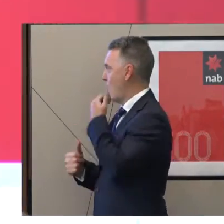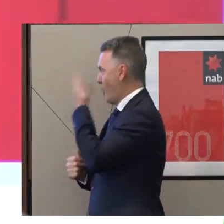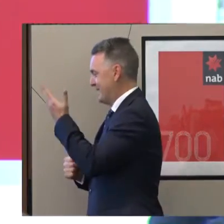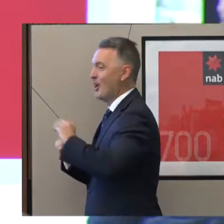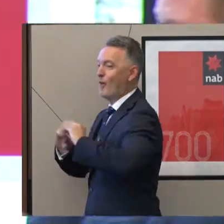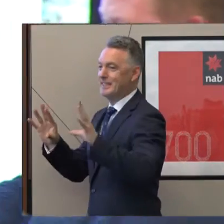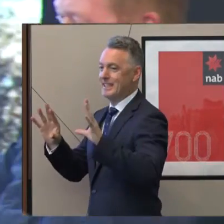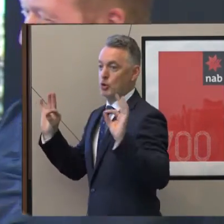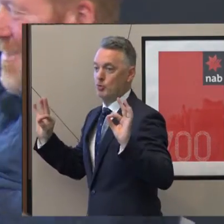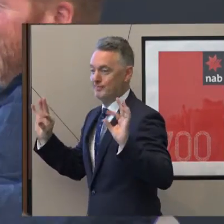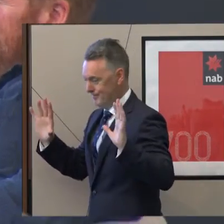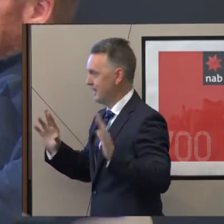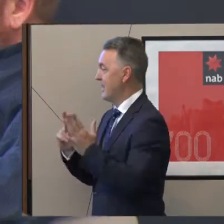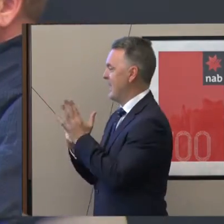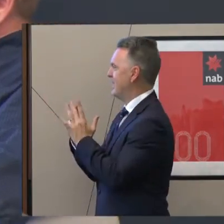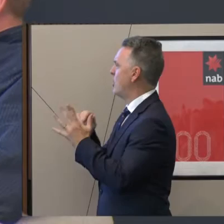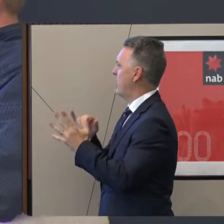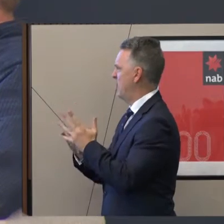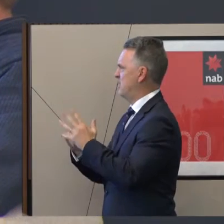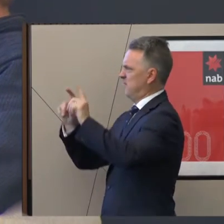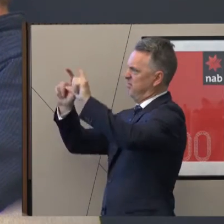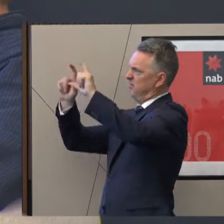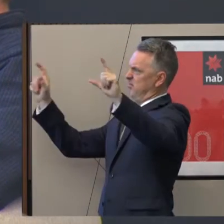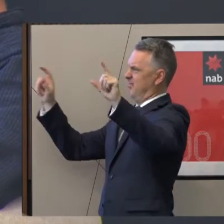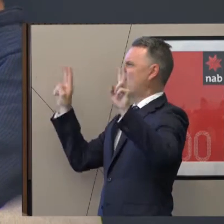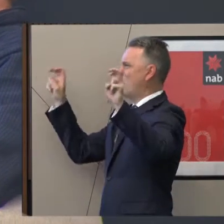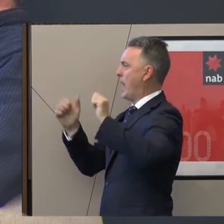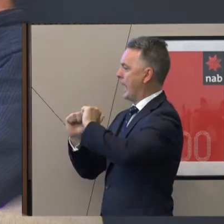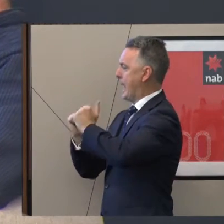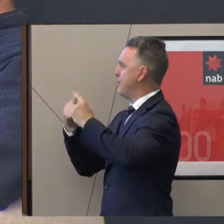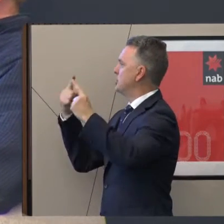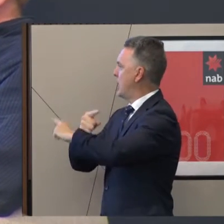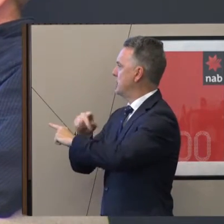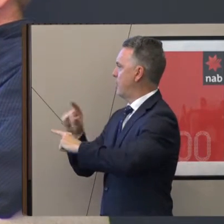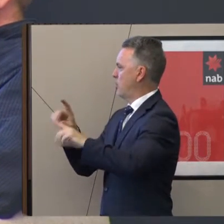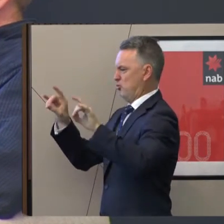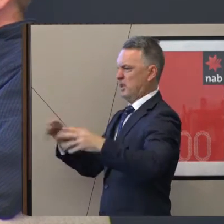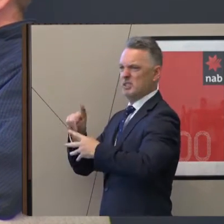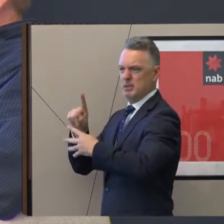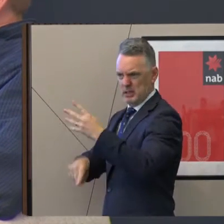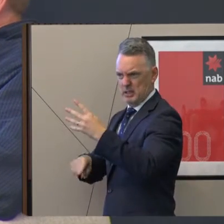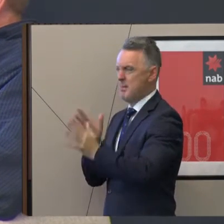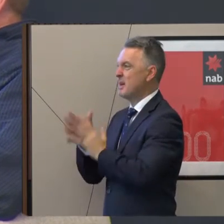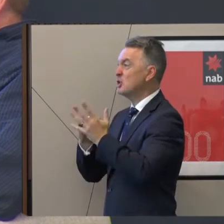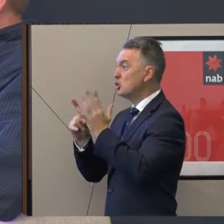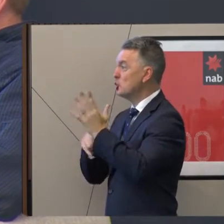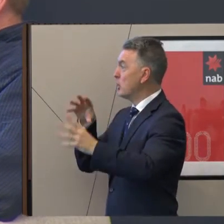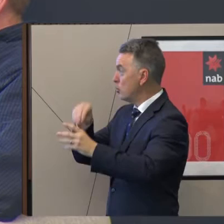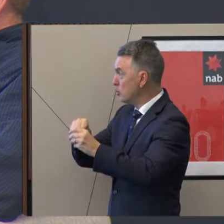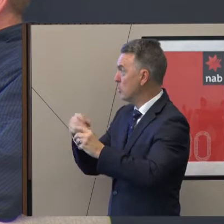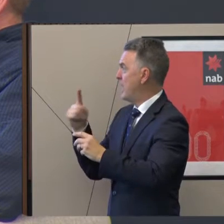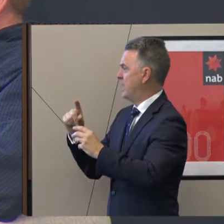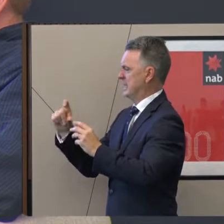not. The NDIS is touted as a game changer for Australians with disability, ensuring social inclusion and